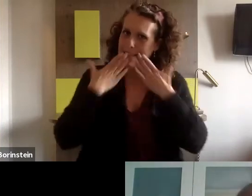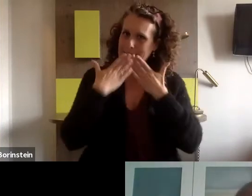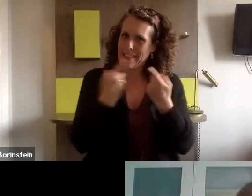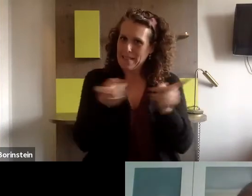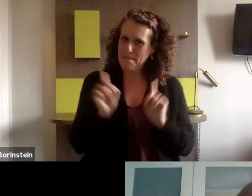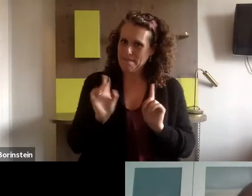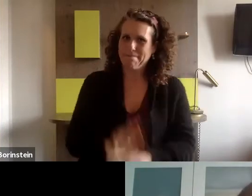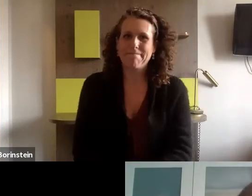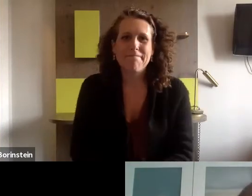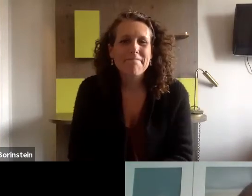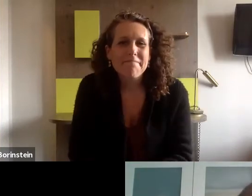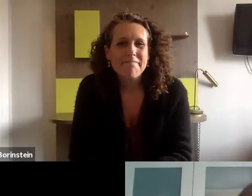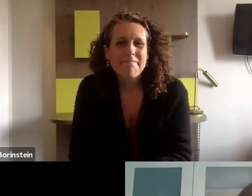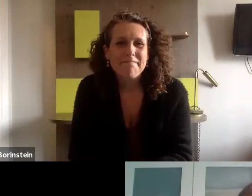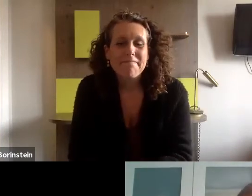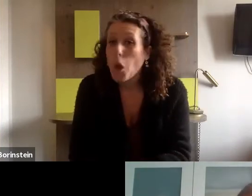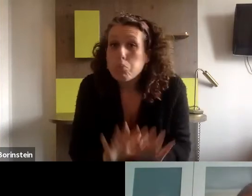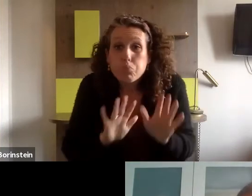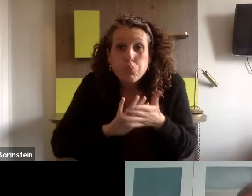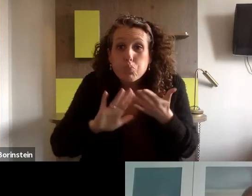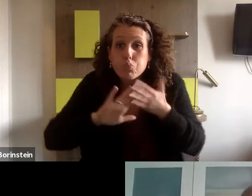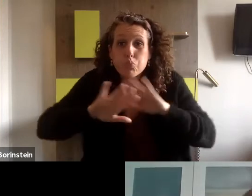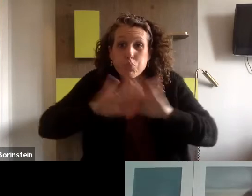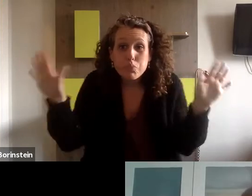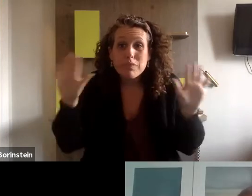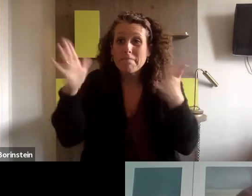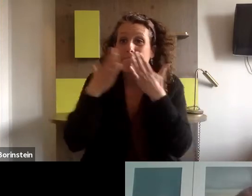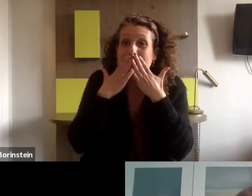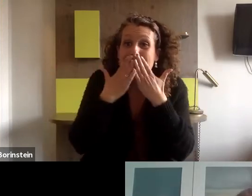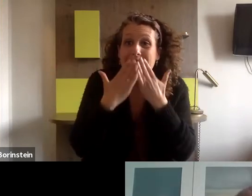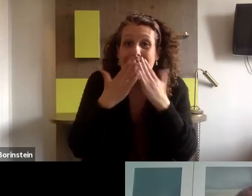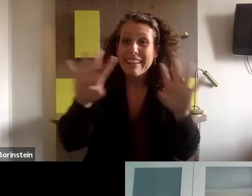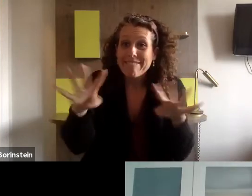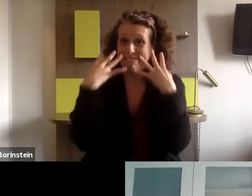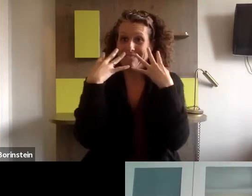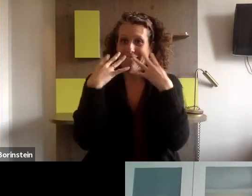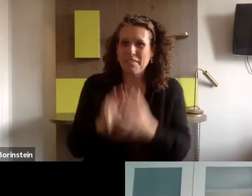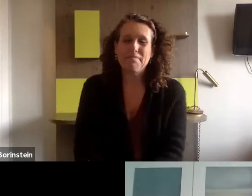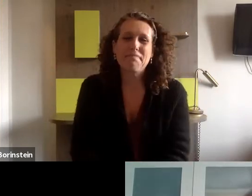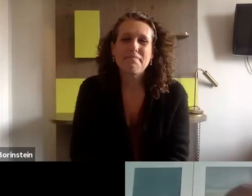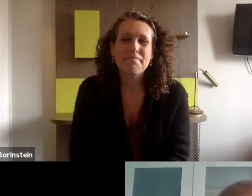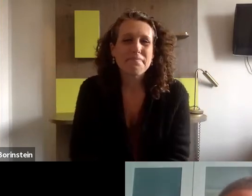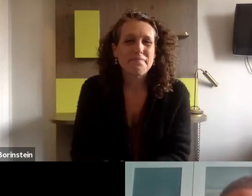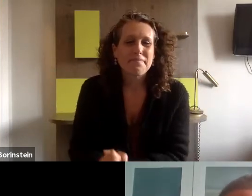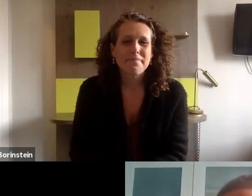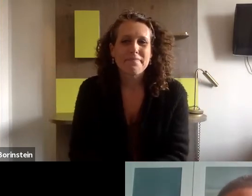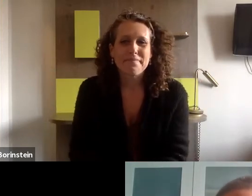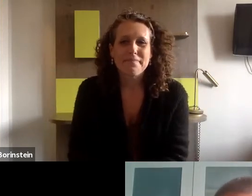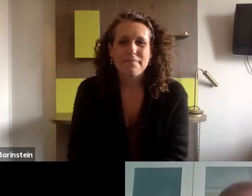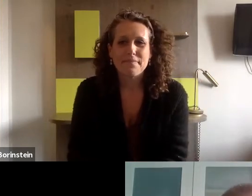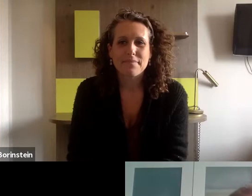Yeah, that's it. Thanks a lot for your attention. Okay, thank you. Thank